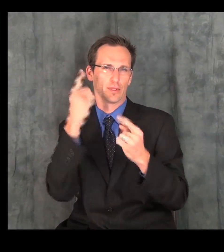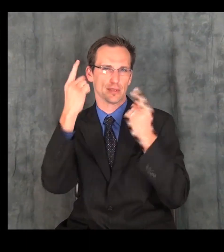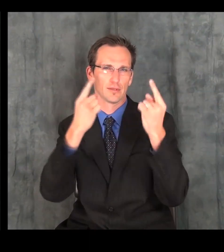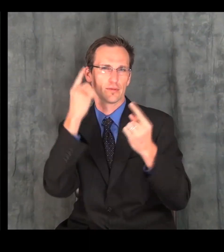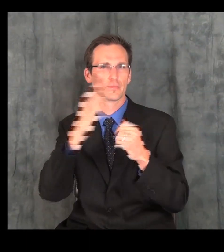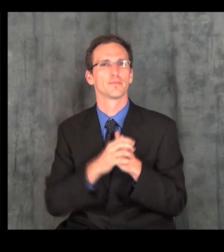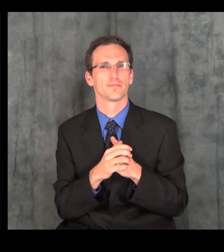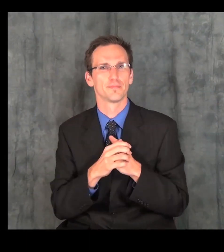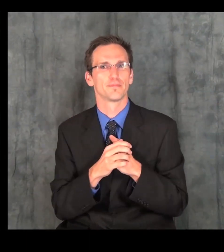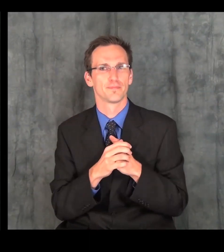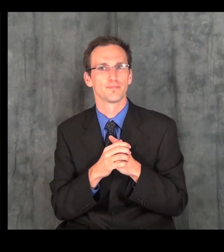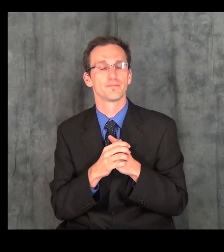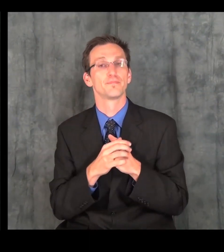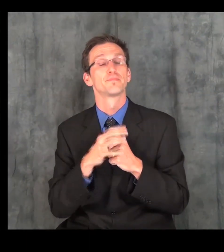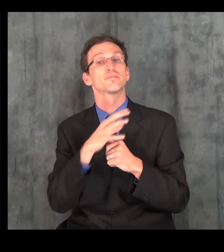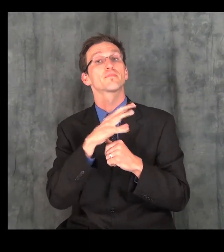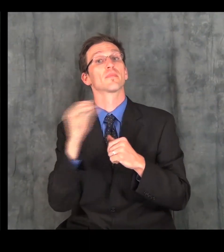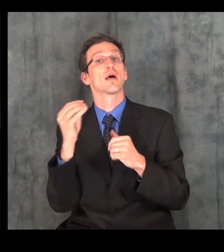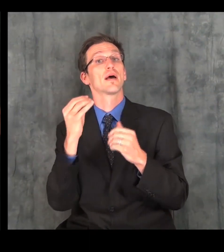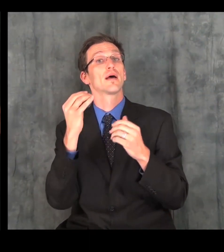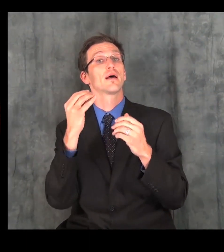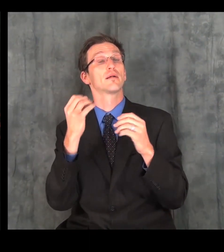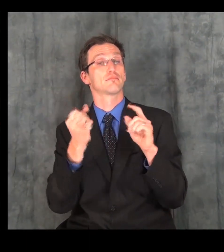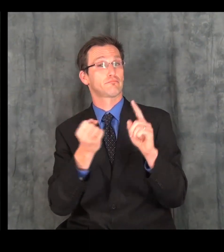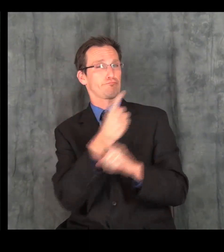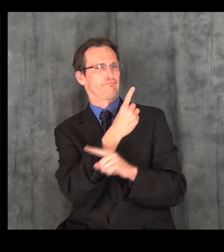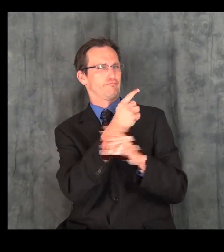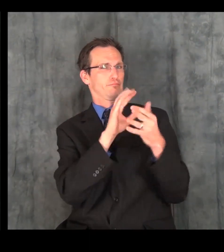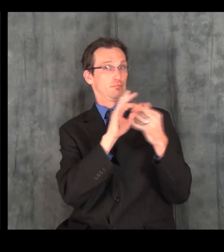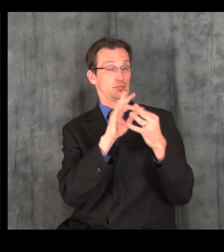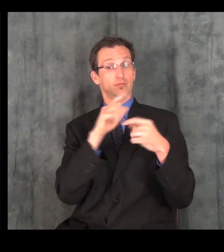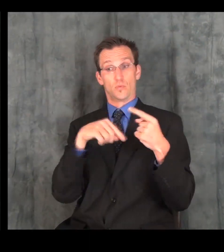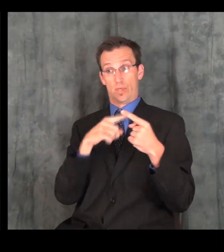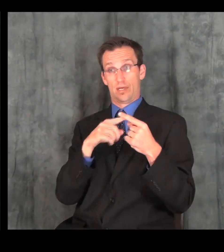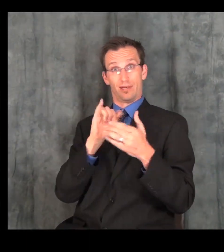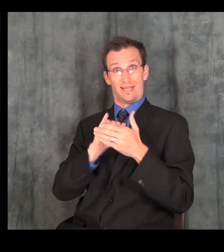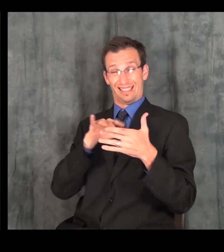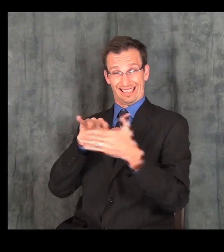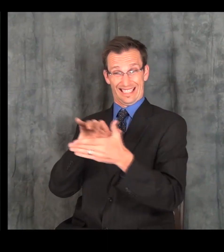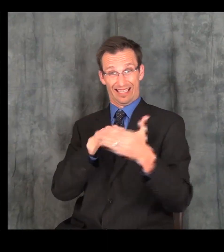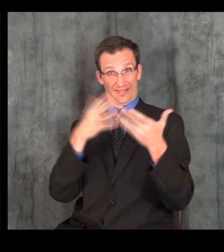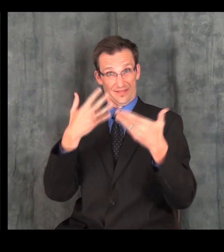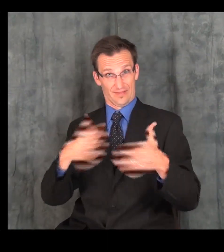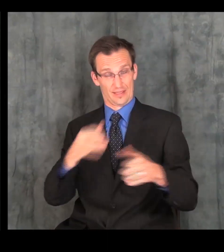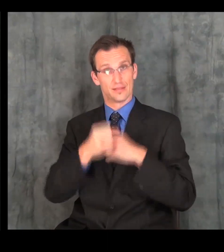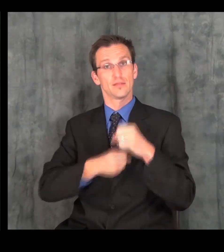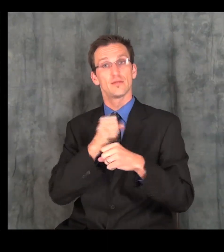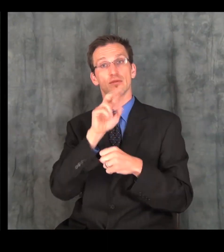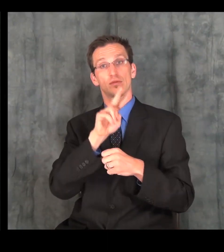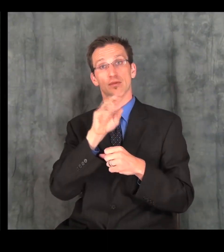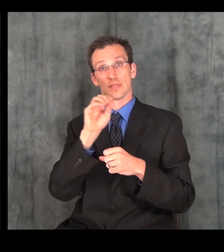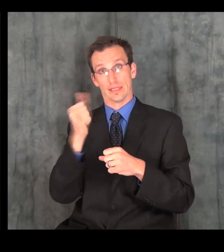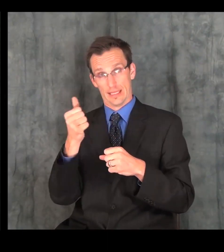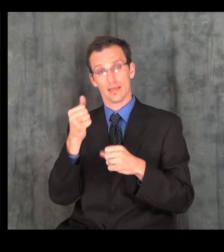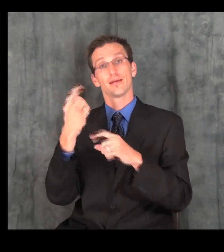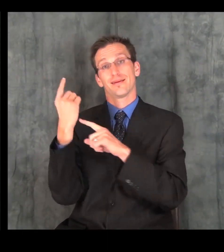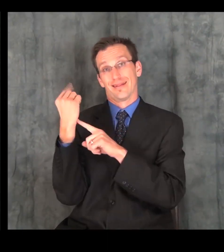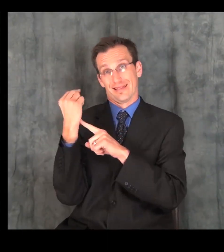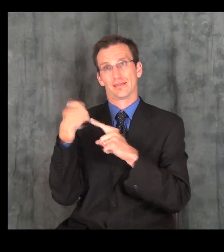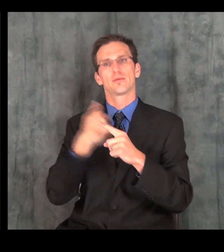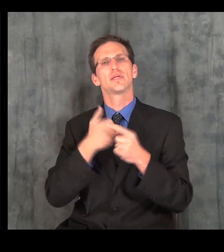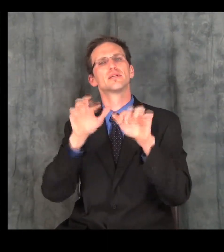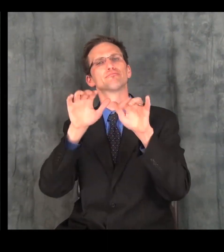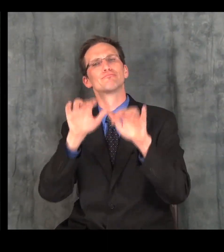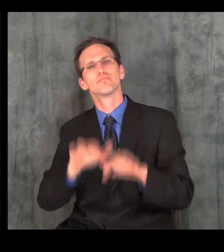But just as an aside, after that project finished in 2010, and last year we wrote up the findings and submitted the reports, and